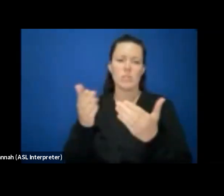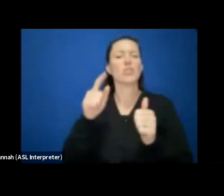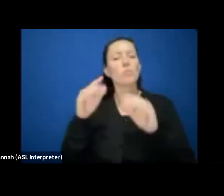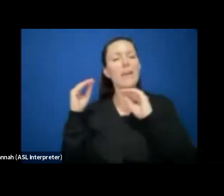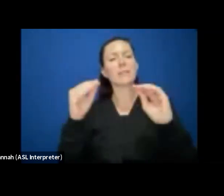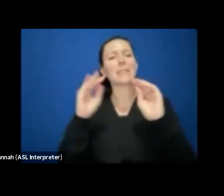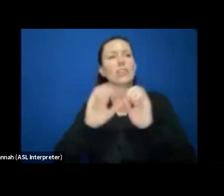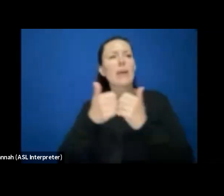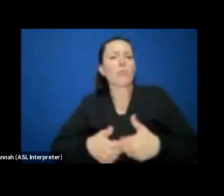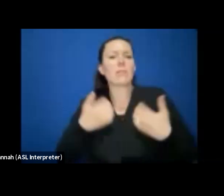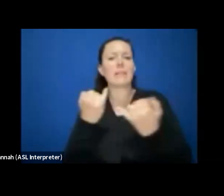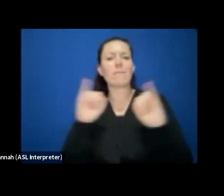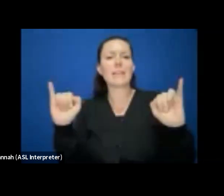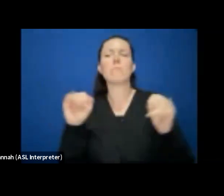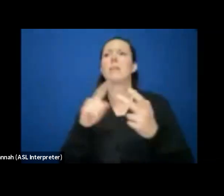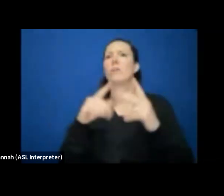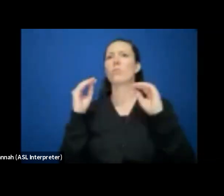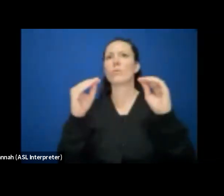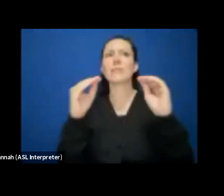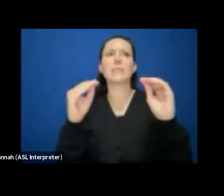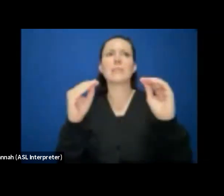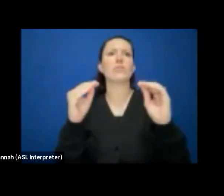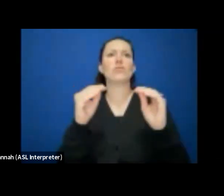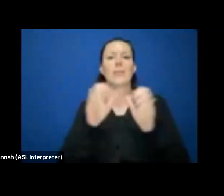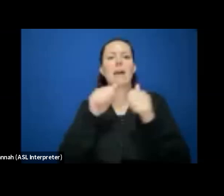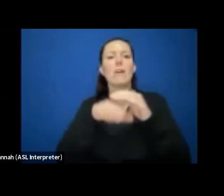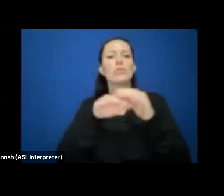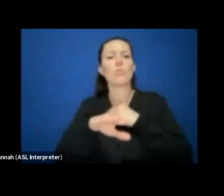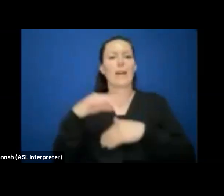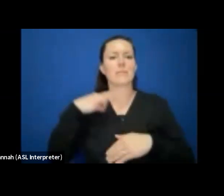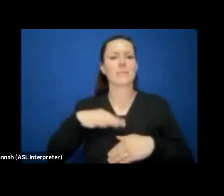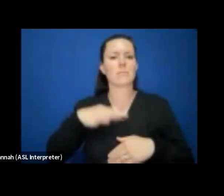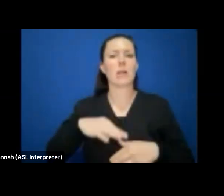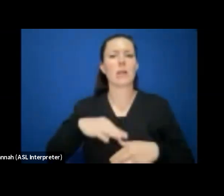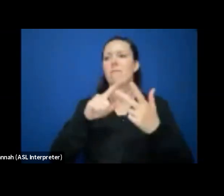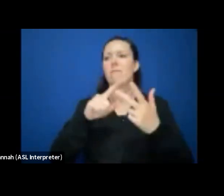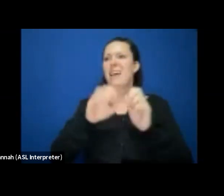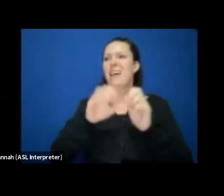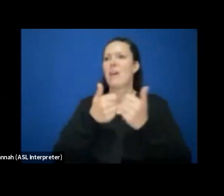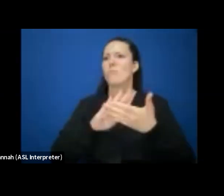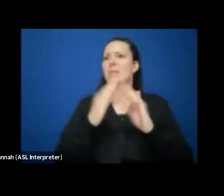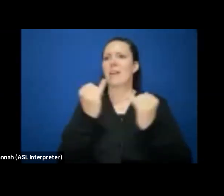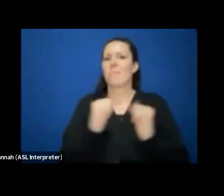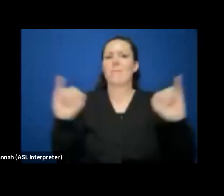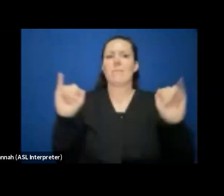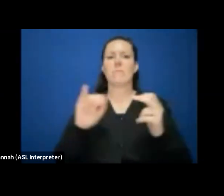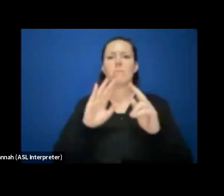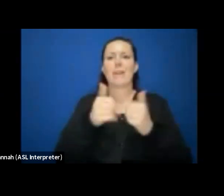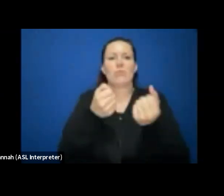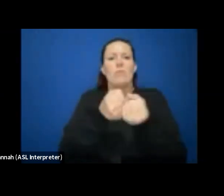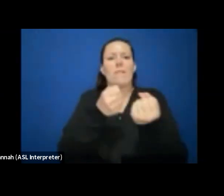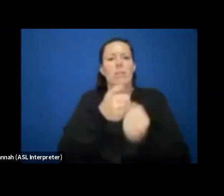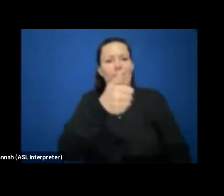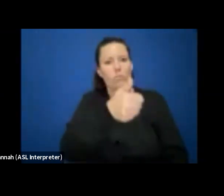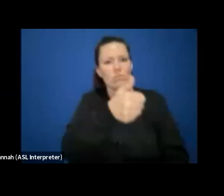We're teaching them a lot of how to access the benefits, how to be independent, how to self-advocate for them,